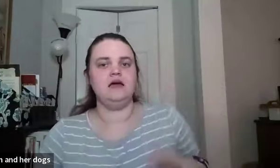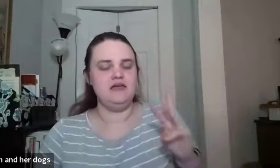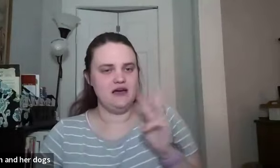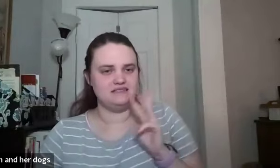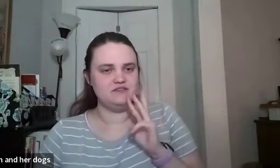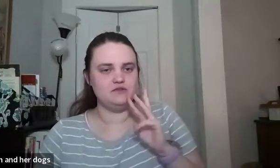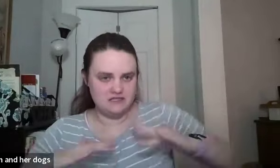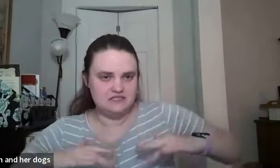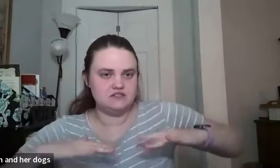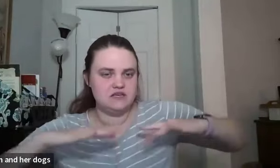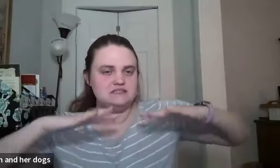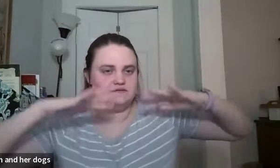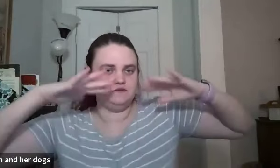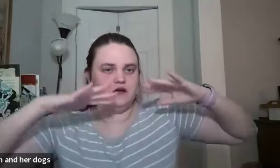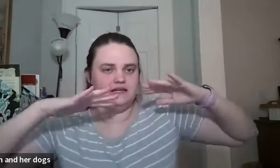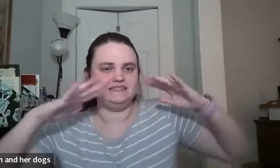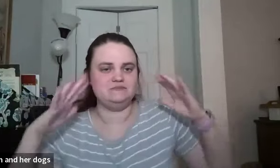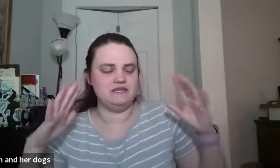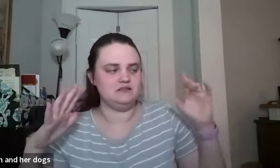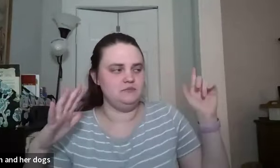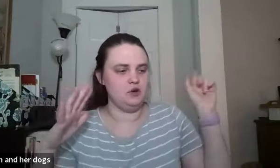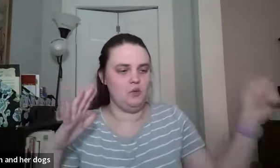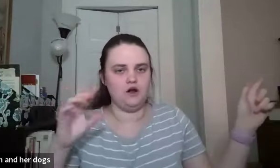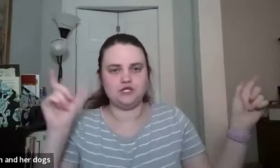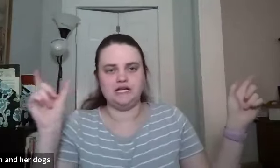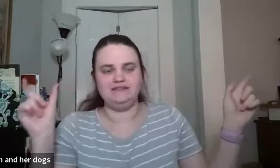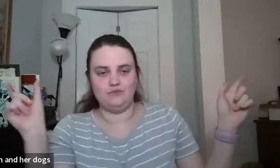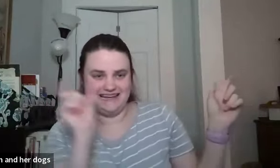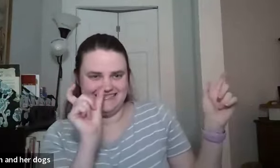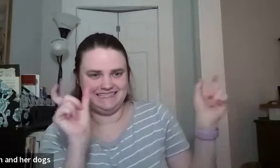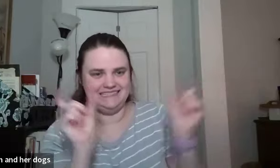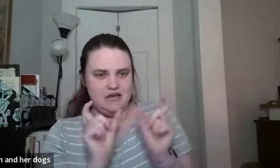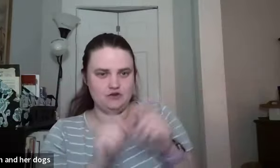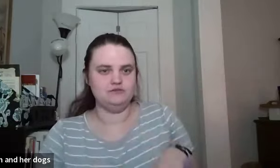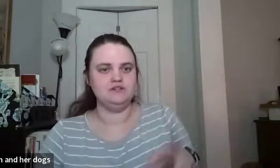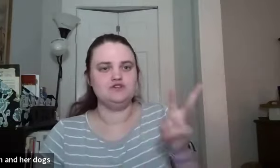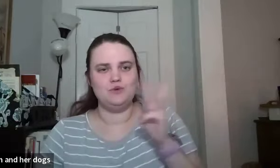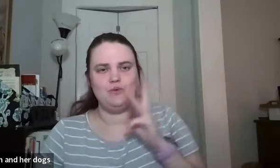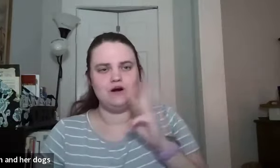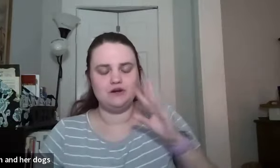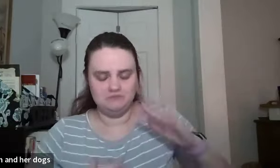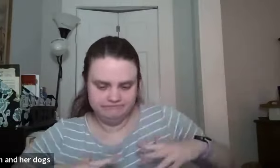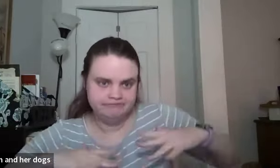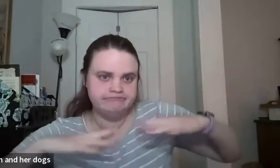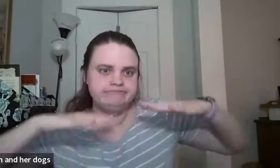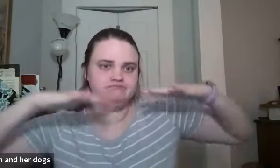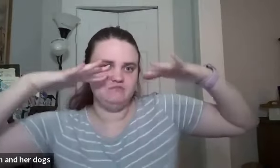And that's the sign for flood. It's basically putting water and rising together. So water,